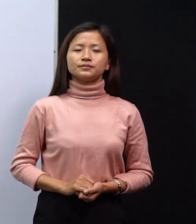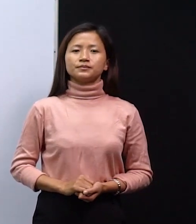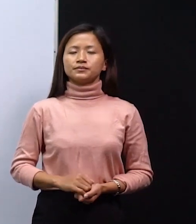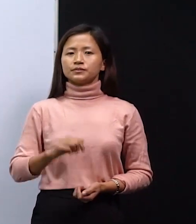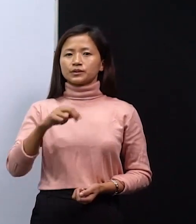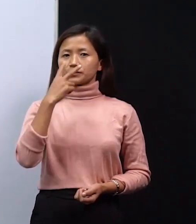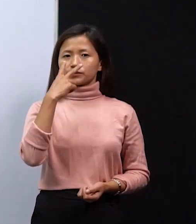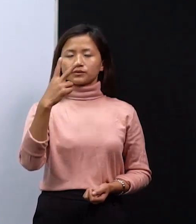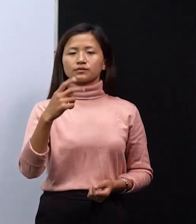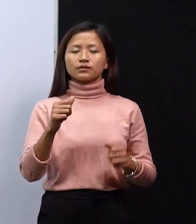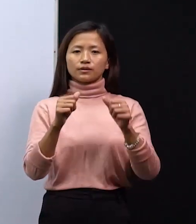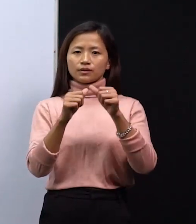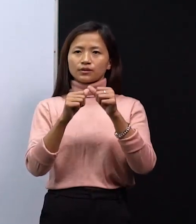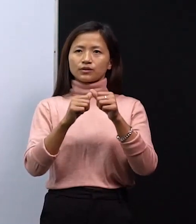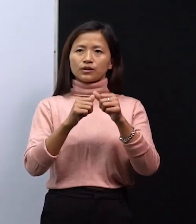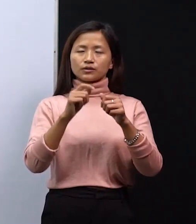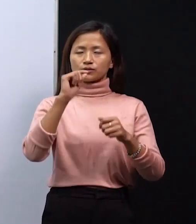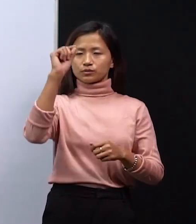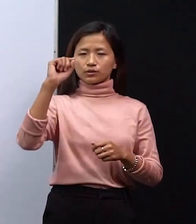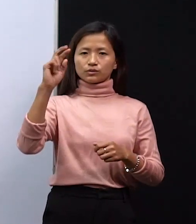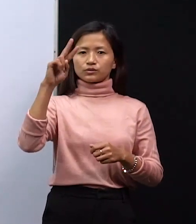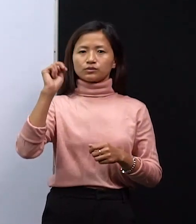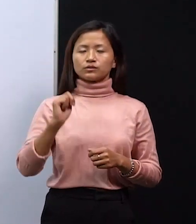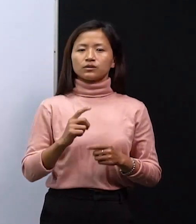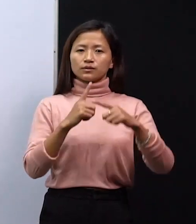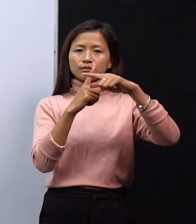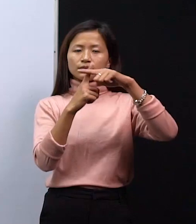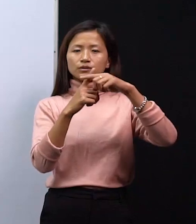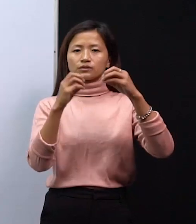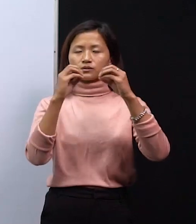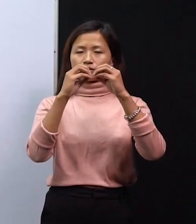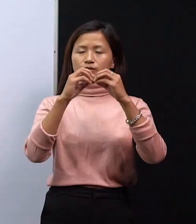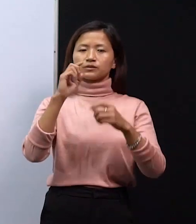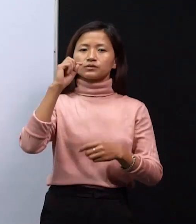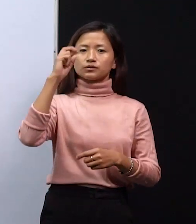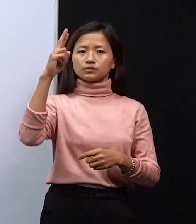Here we see a to the power 2 plus b to the power 2,